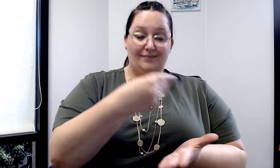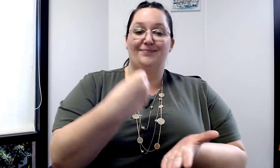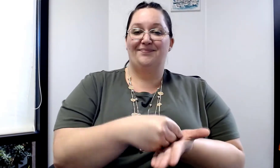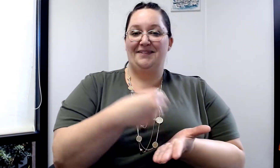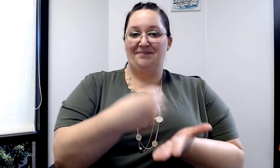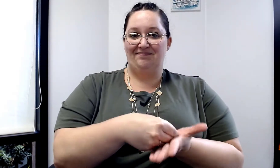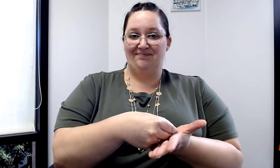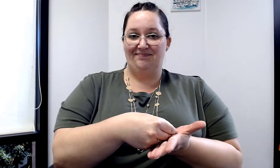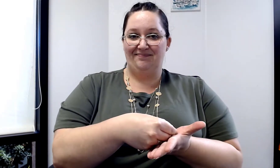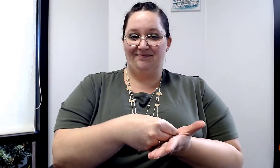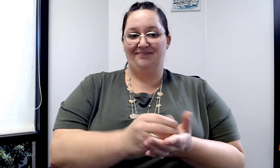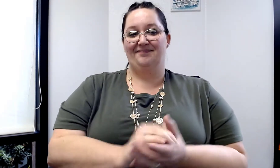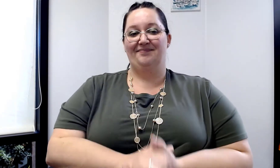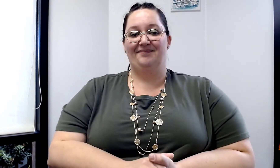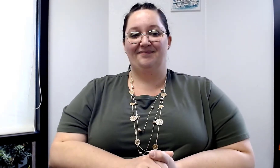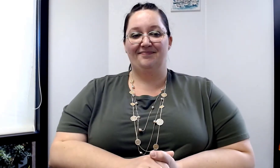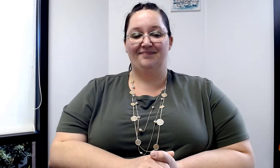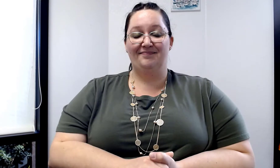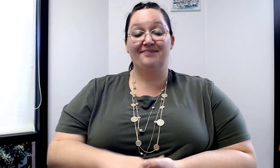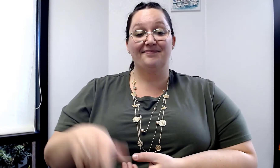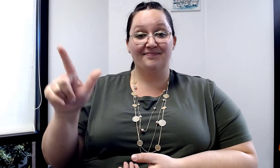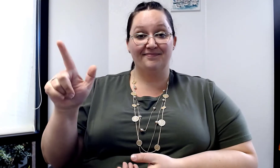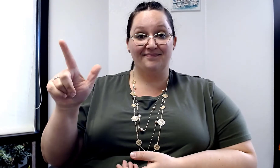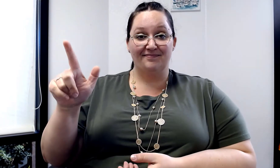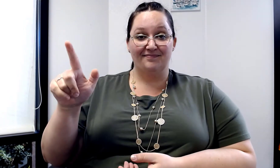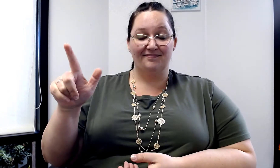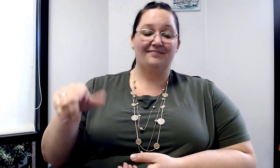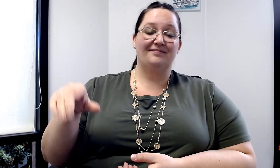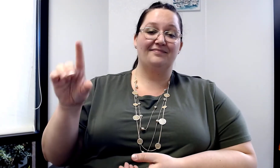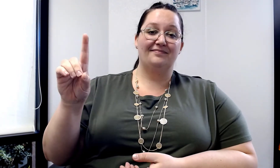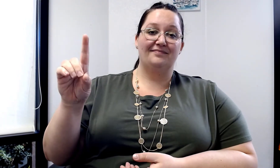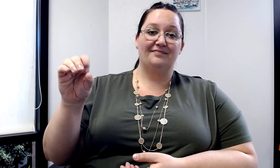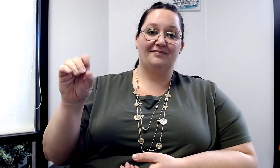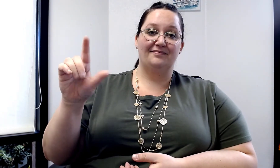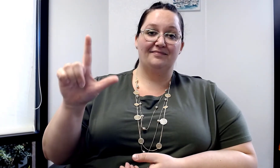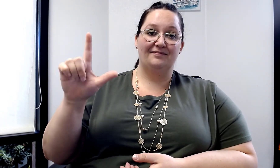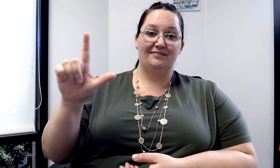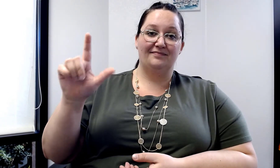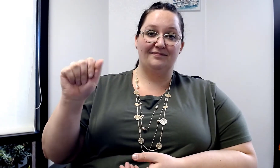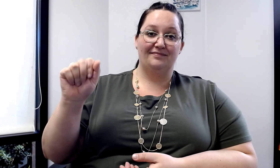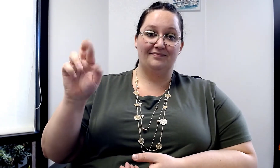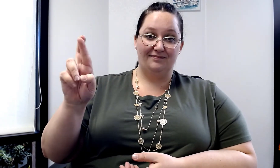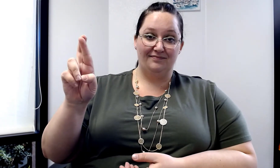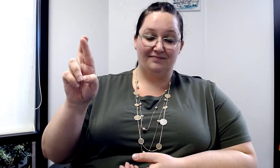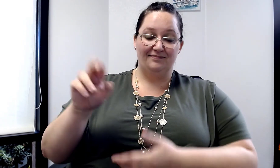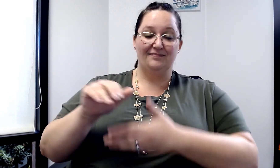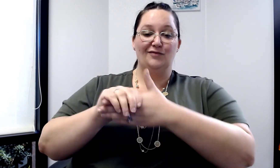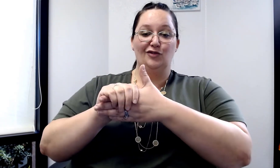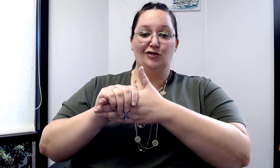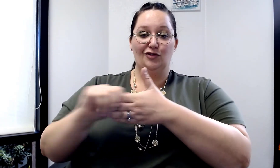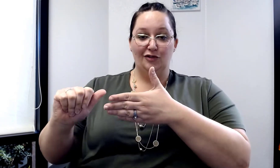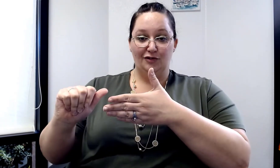Right? Buy and shopping comes from the sign money. Number 21 is the sign dollar.